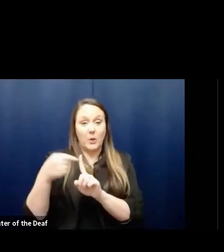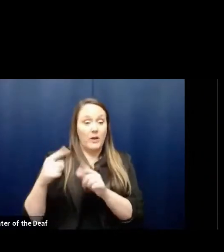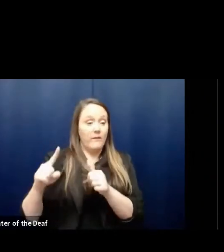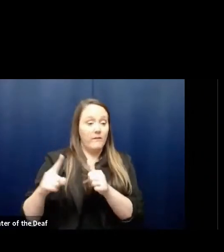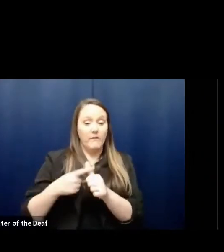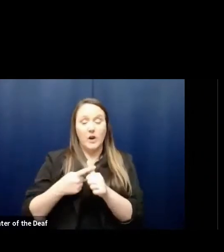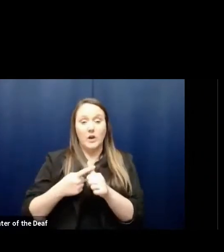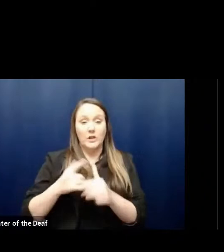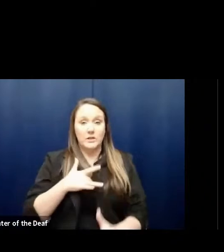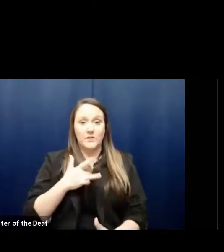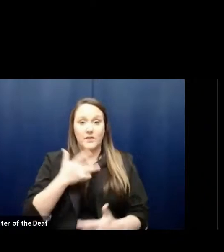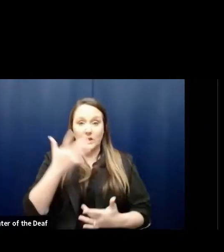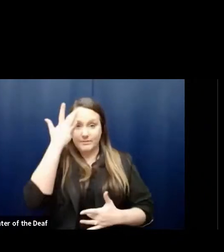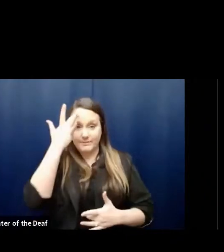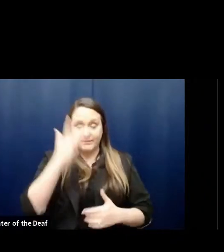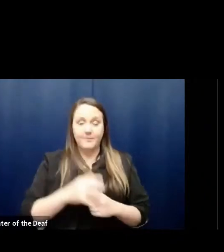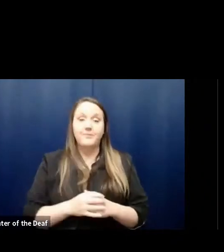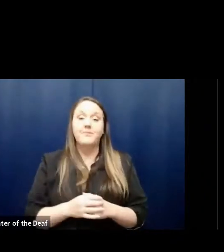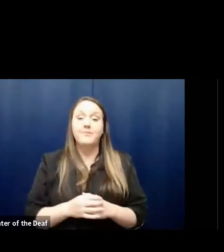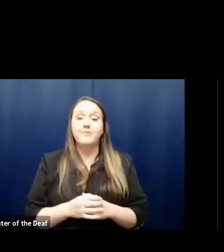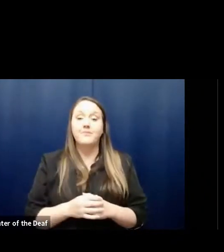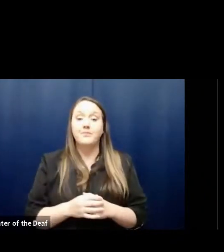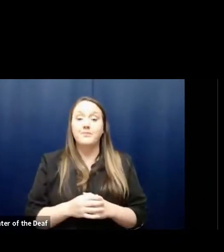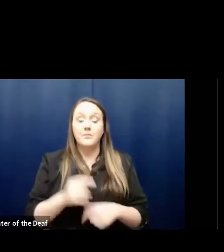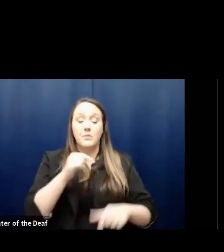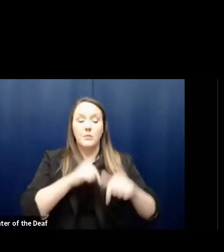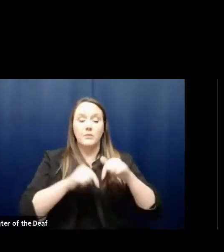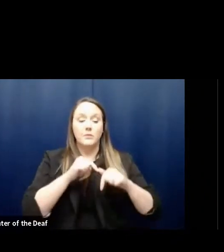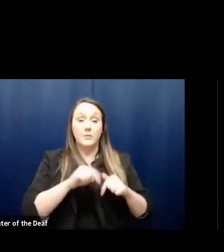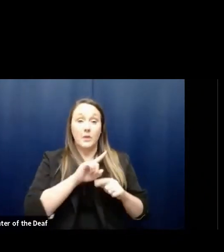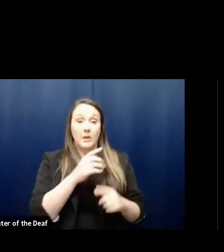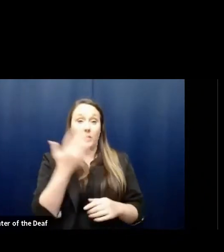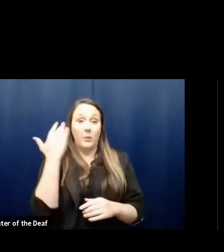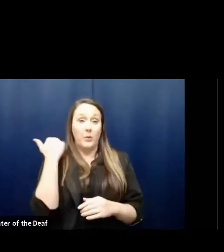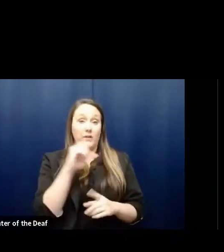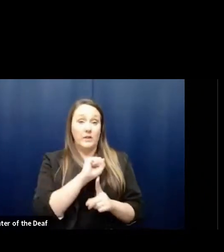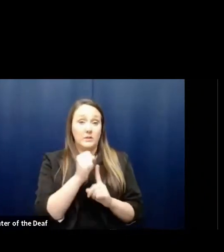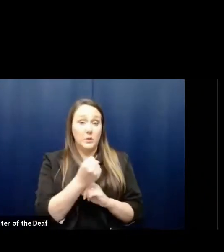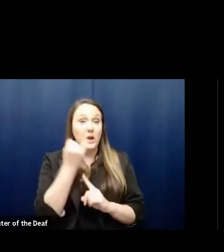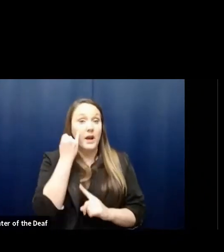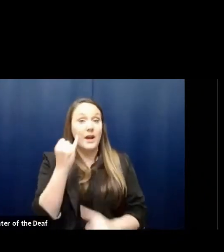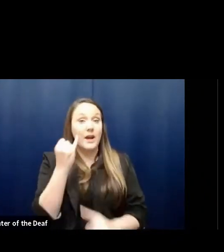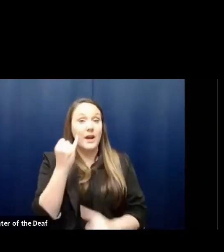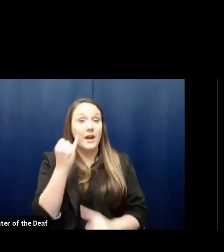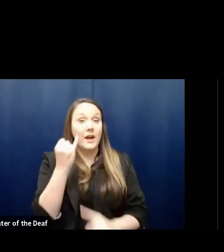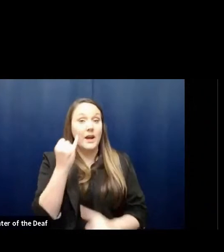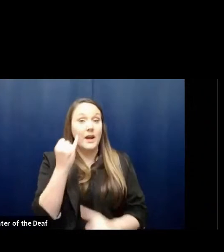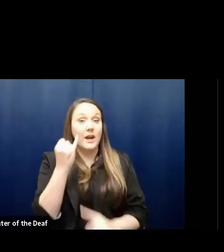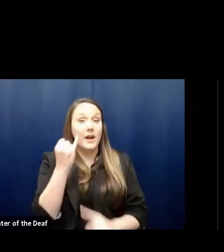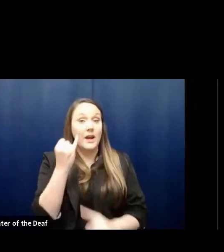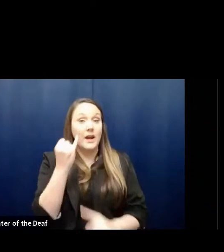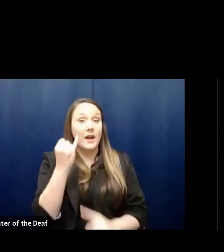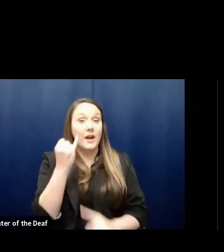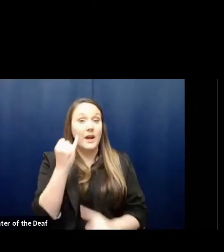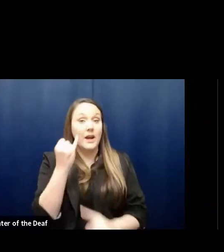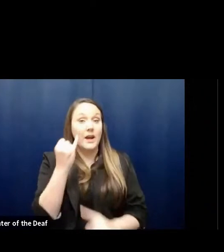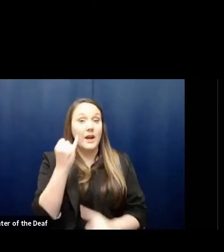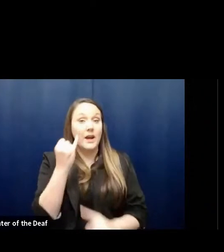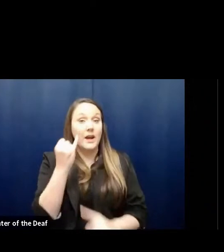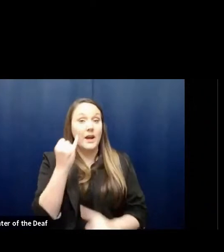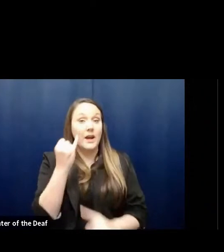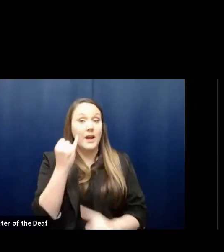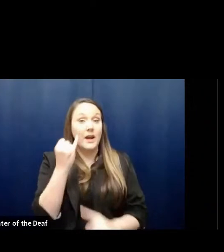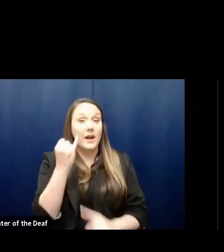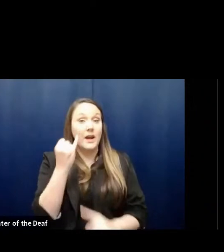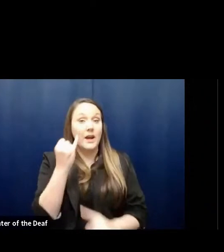or symptoms. Think back to our previous scenario. If John had waited until he heard about his positive result to